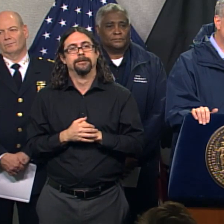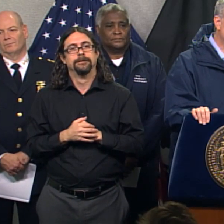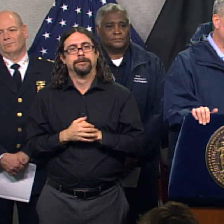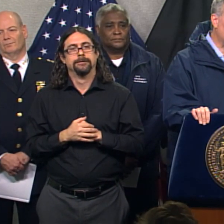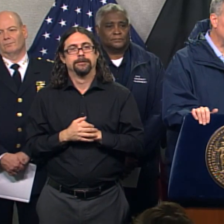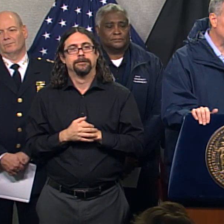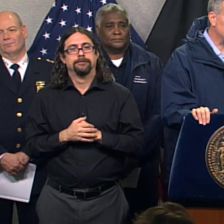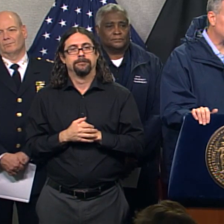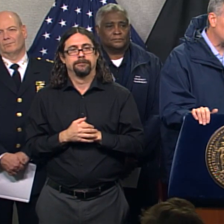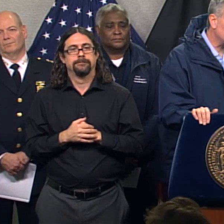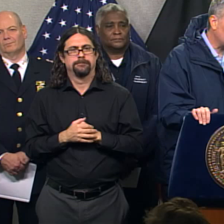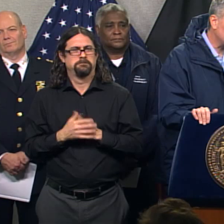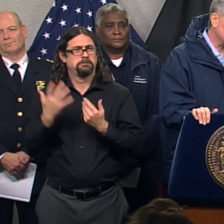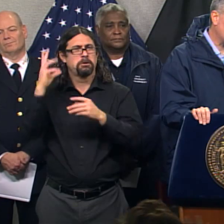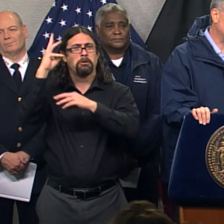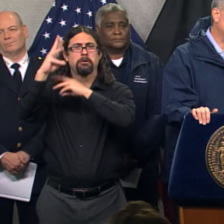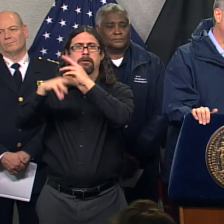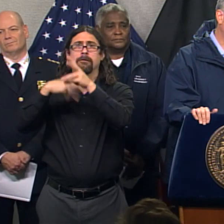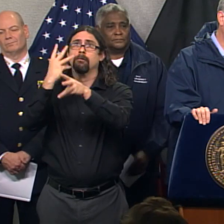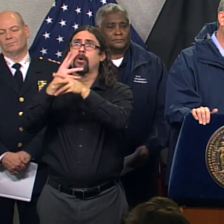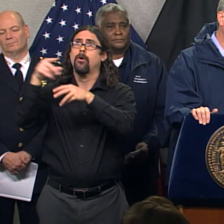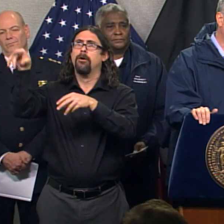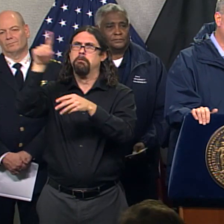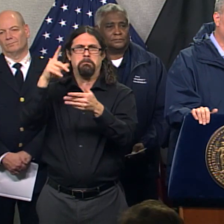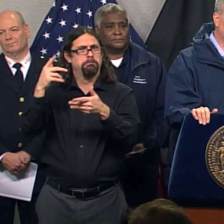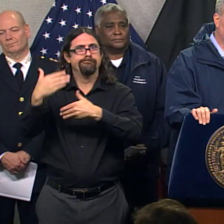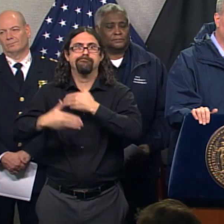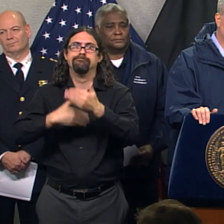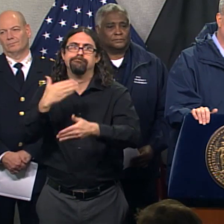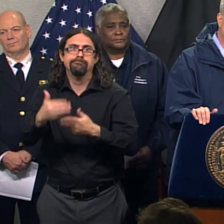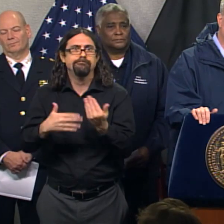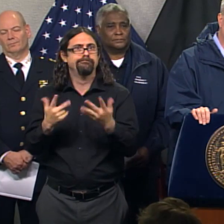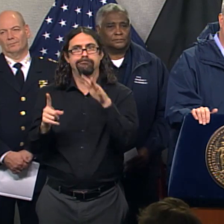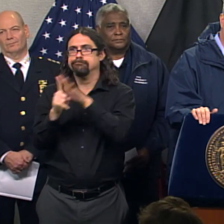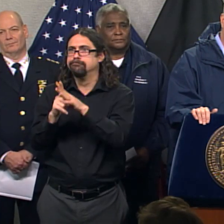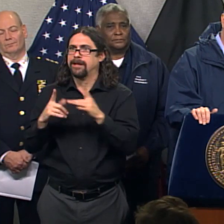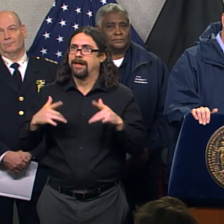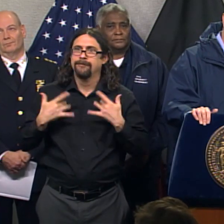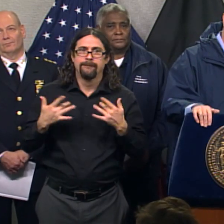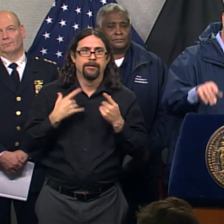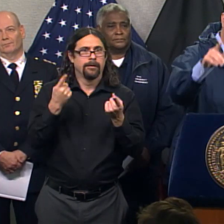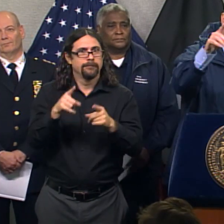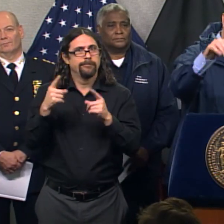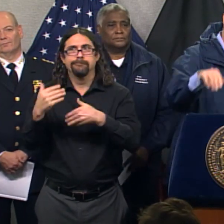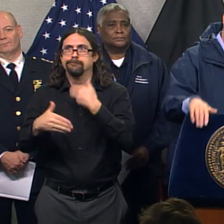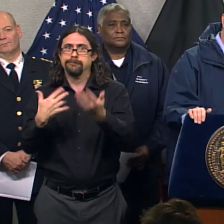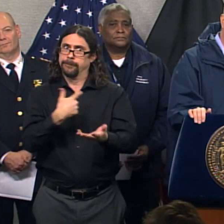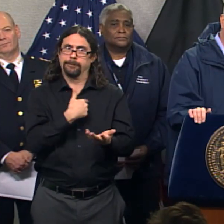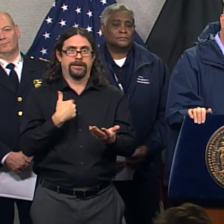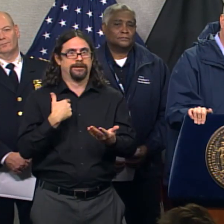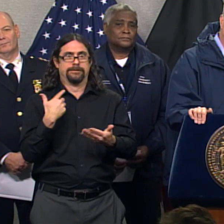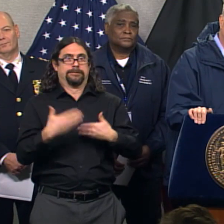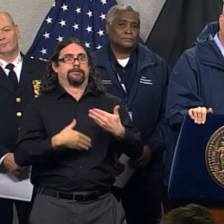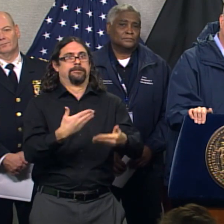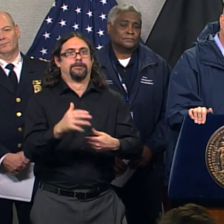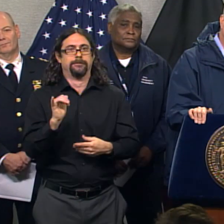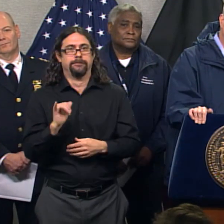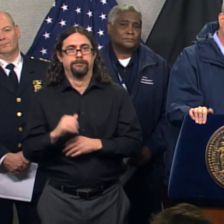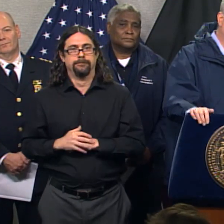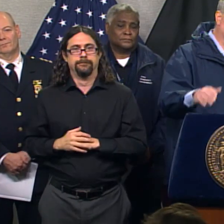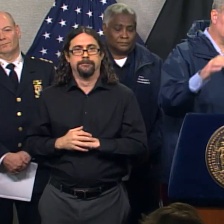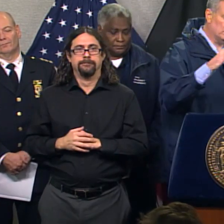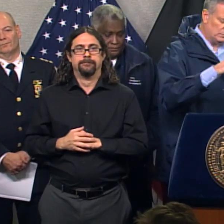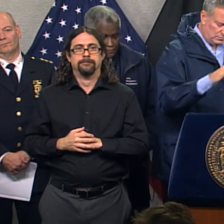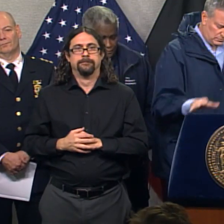5 or 6 hours when it's just not smart for people to be outside, I think that's the right thing to do to make that clear to people. Greg? This is for Commissioner